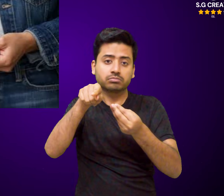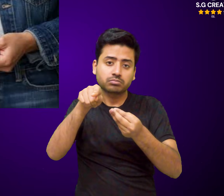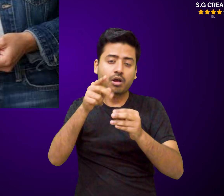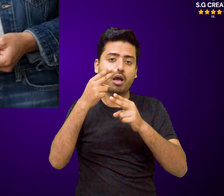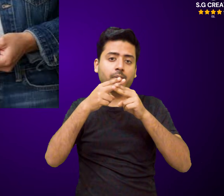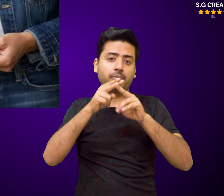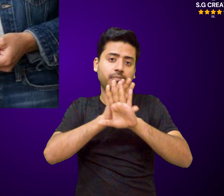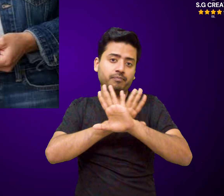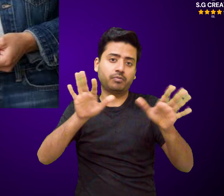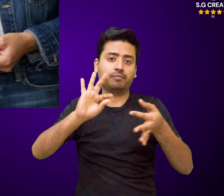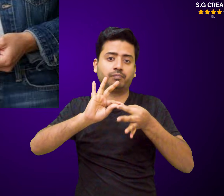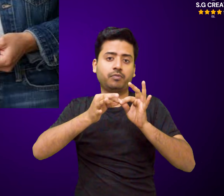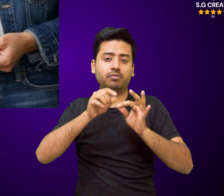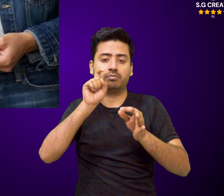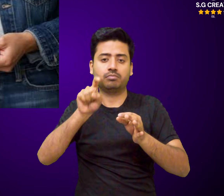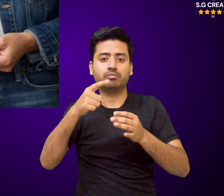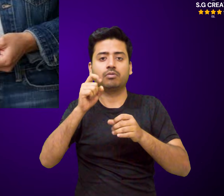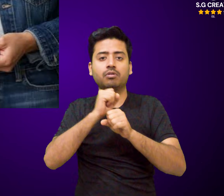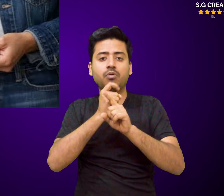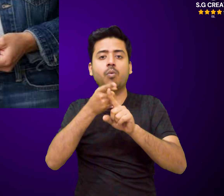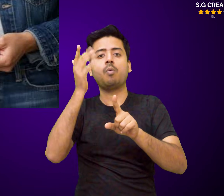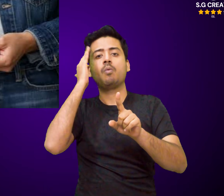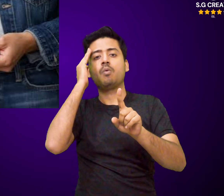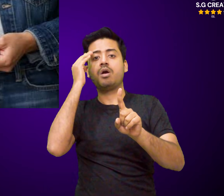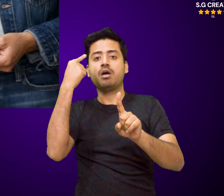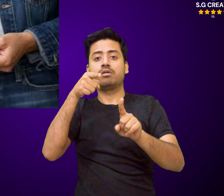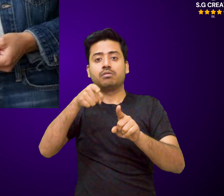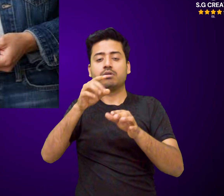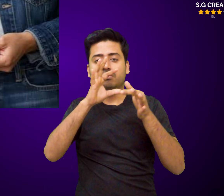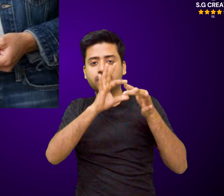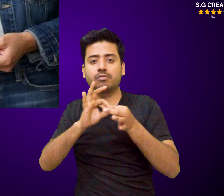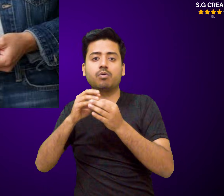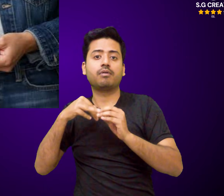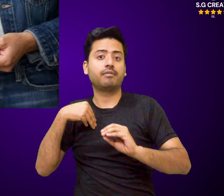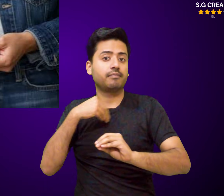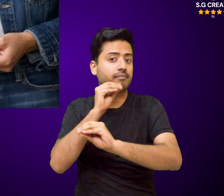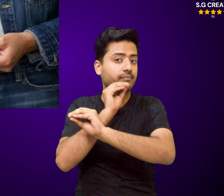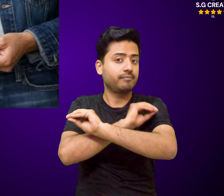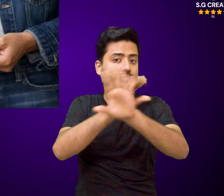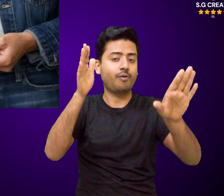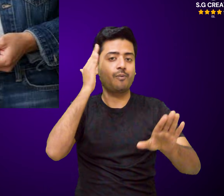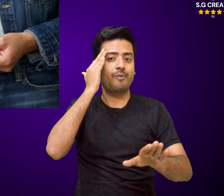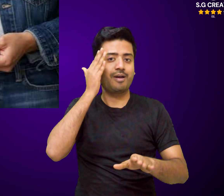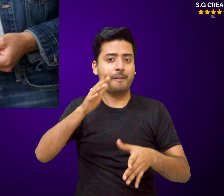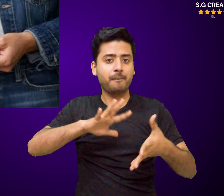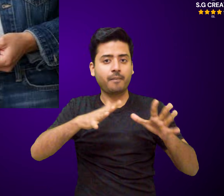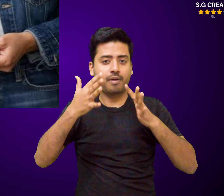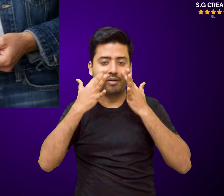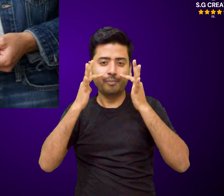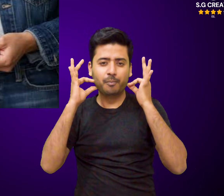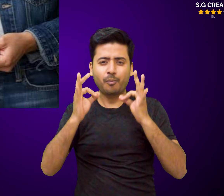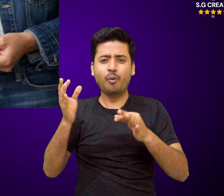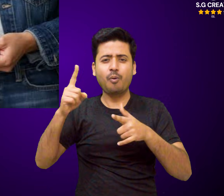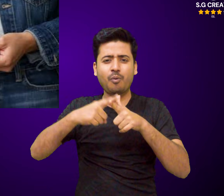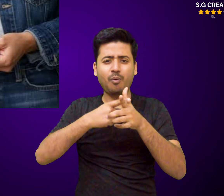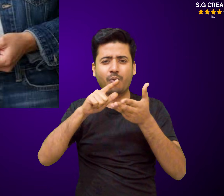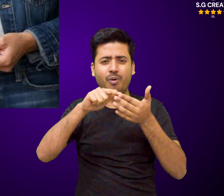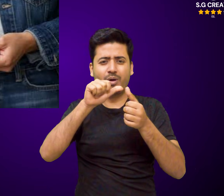inner fibers. Cleaning and drying. Fibers are washed to remove starch and sap, then sun-dried to strengthen